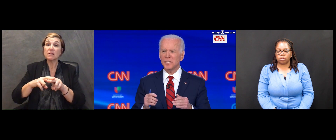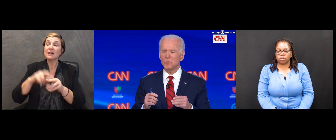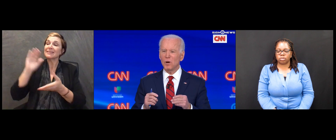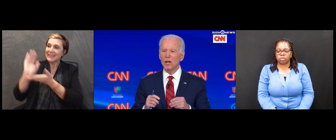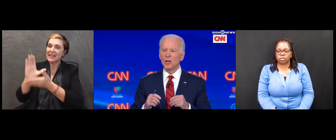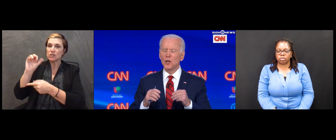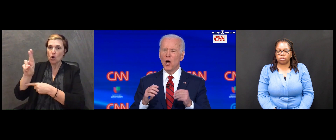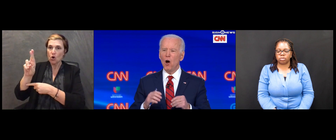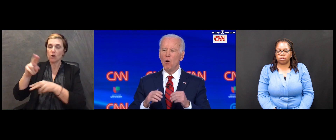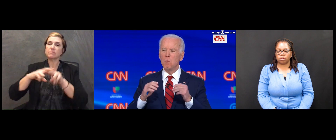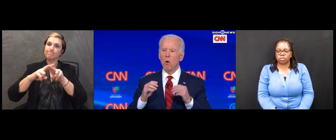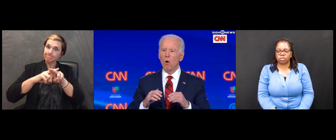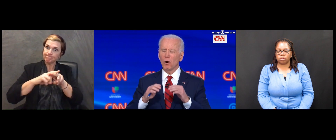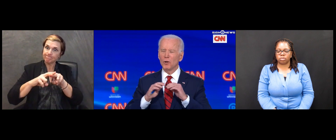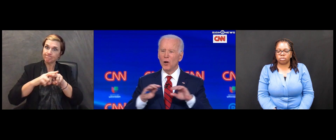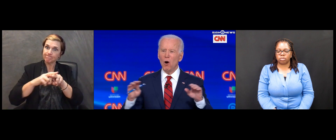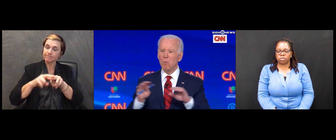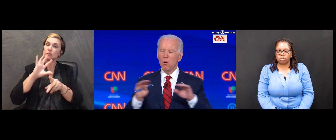in a direction where